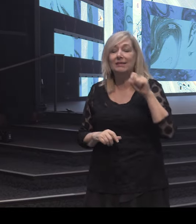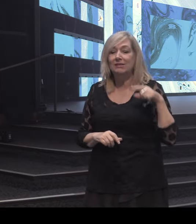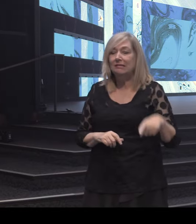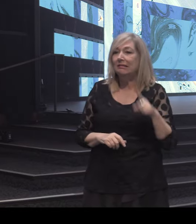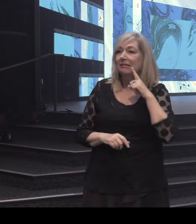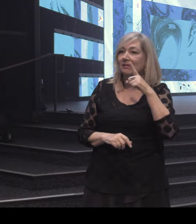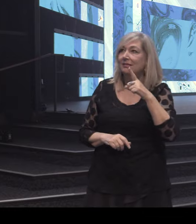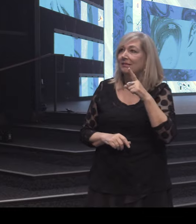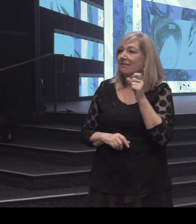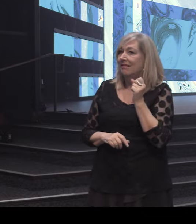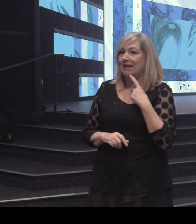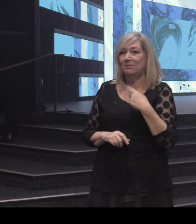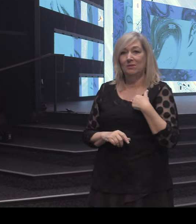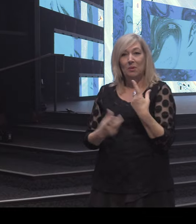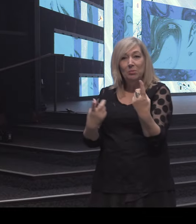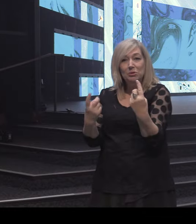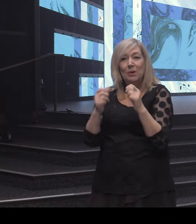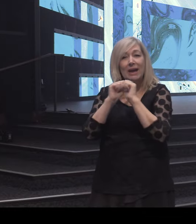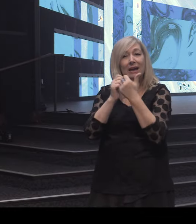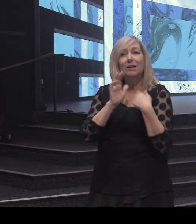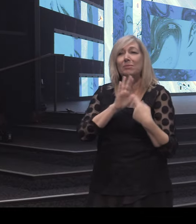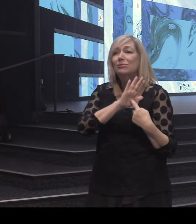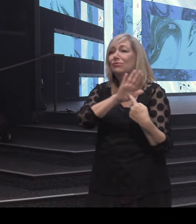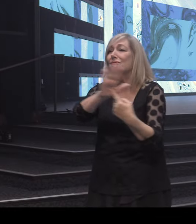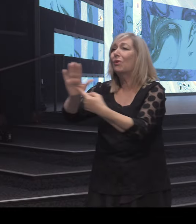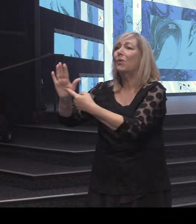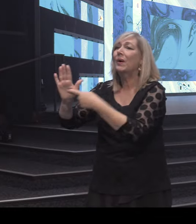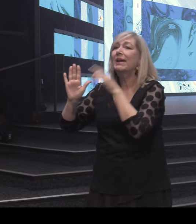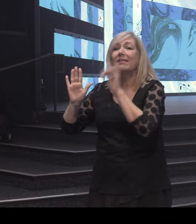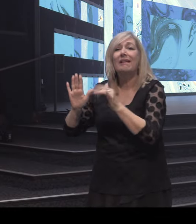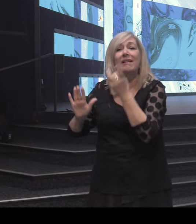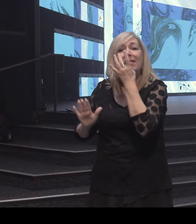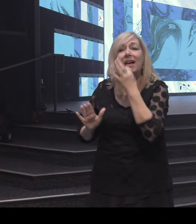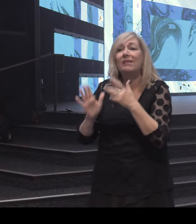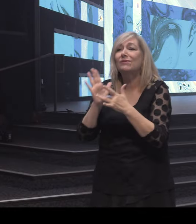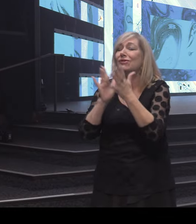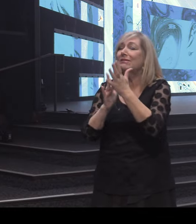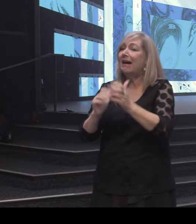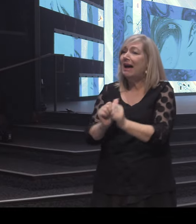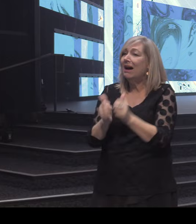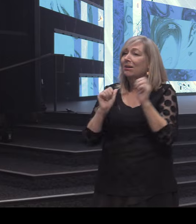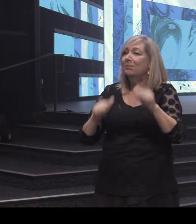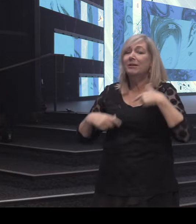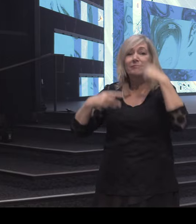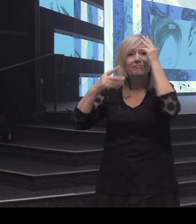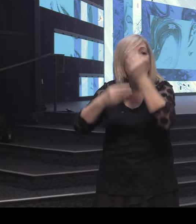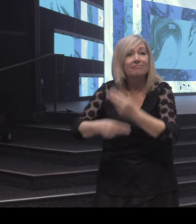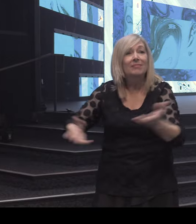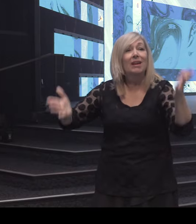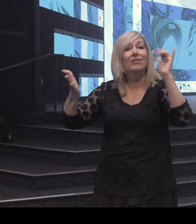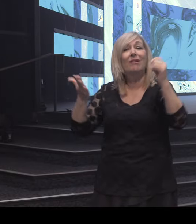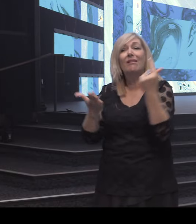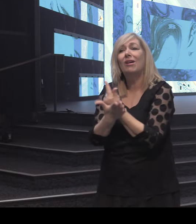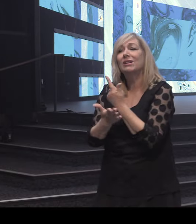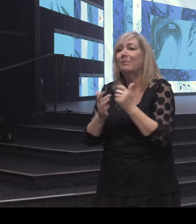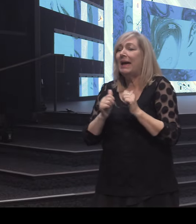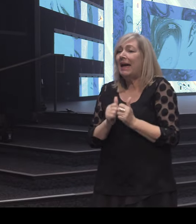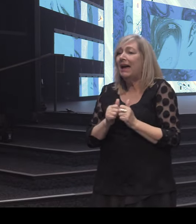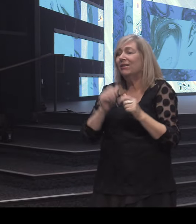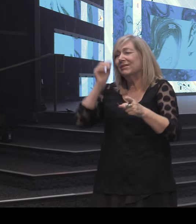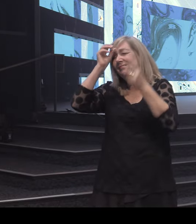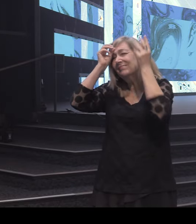now? How do I shine the light of Jesus? How do I stand up for the truth? How do I communicate the gospel? And then she had a